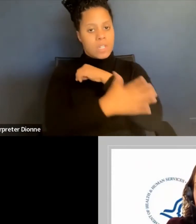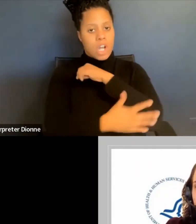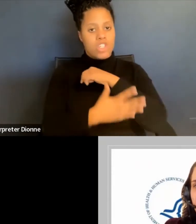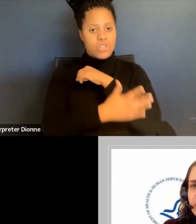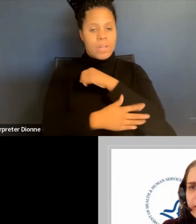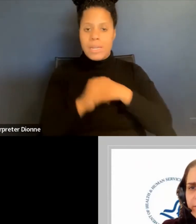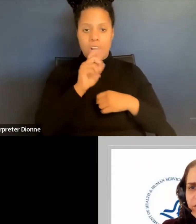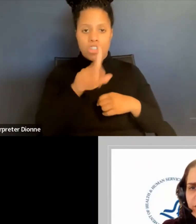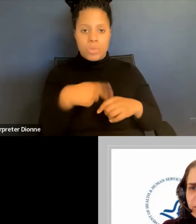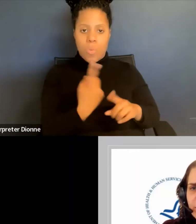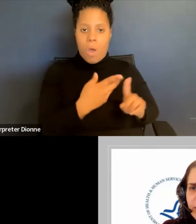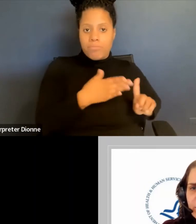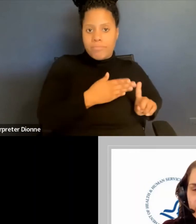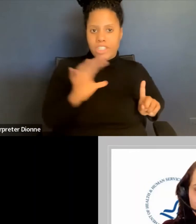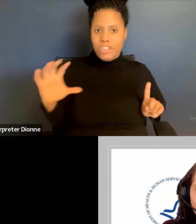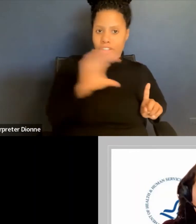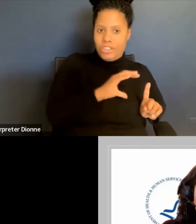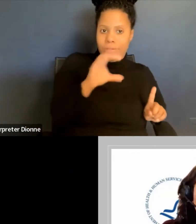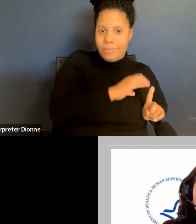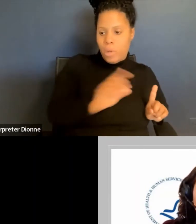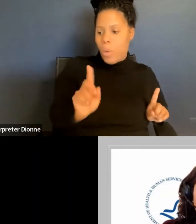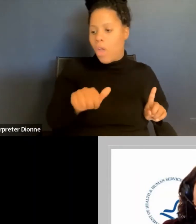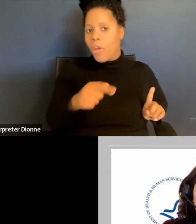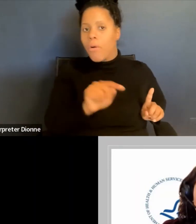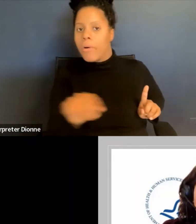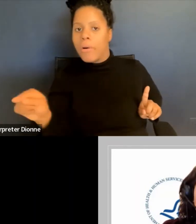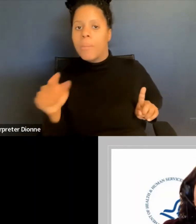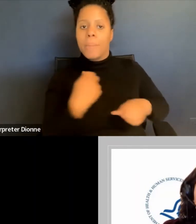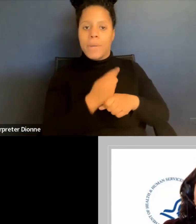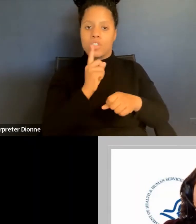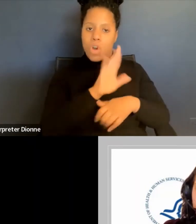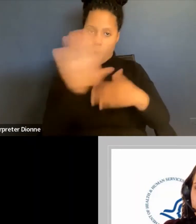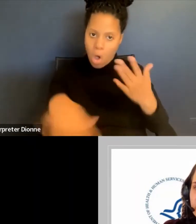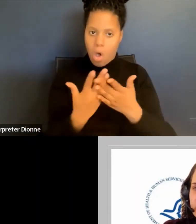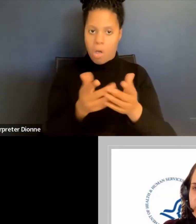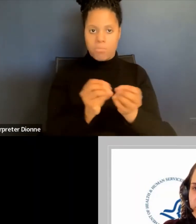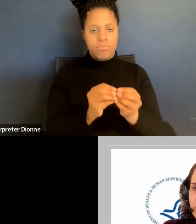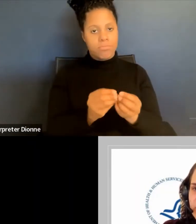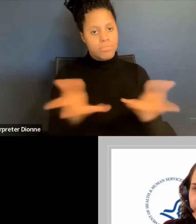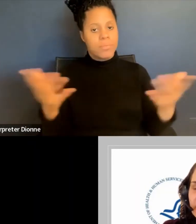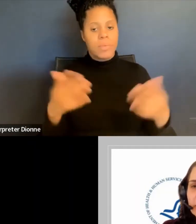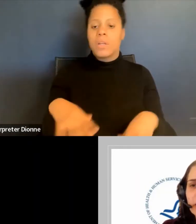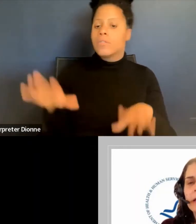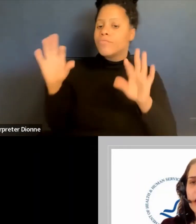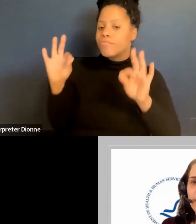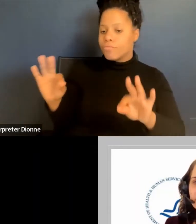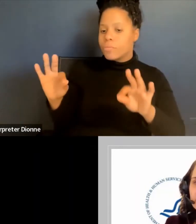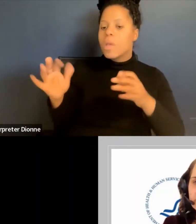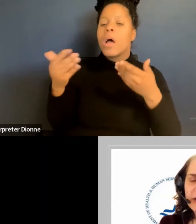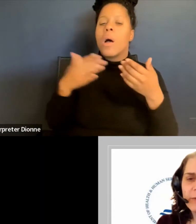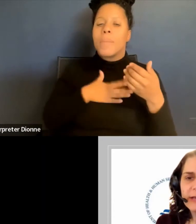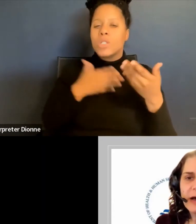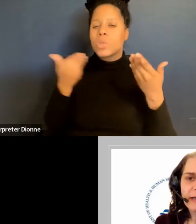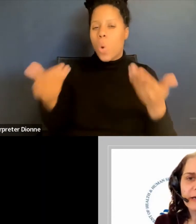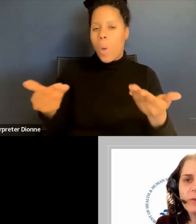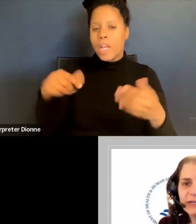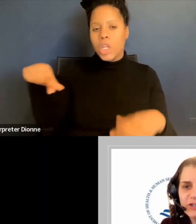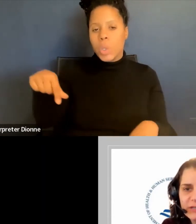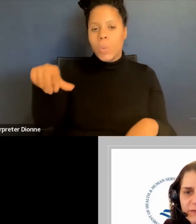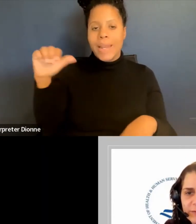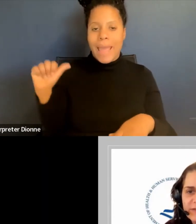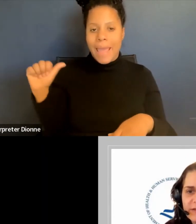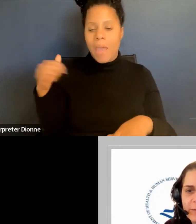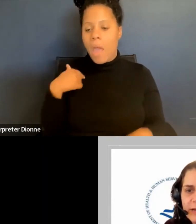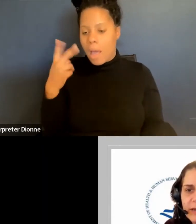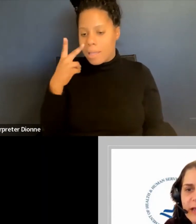Thanks, Michelle. And I am just looking through, again, please put your question if you have one in the Q&A. It looks like we got a